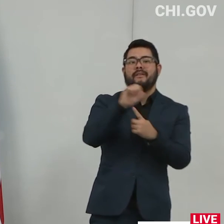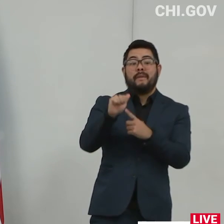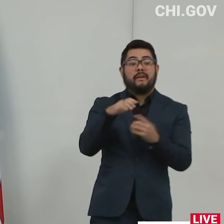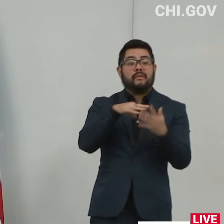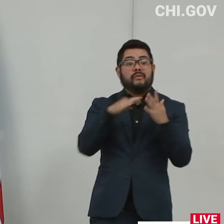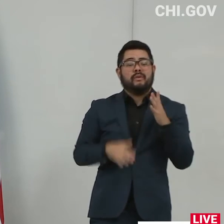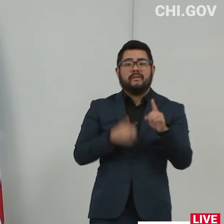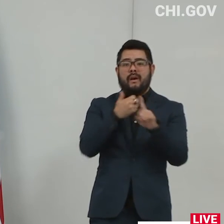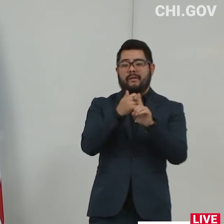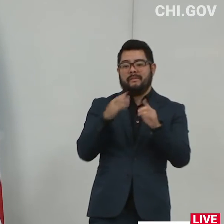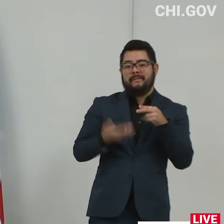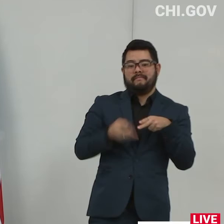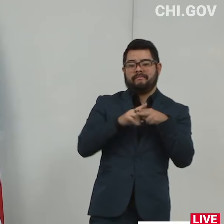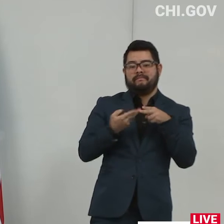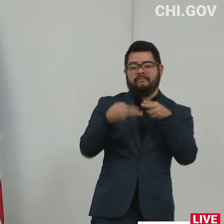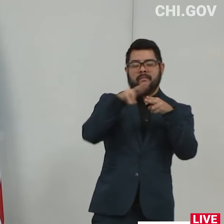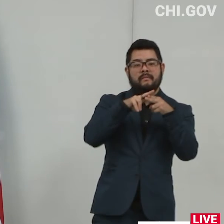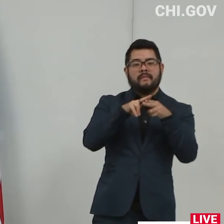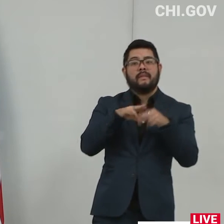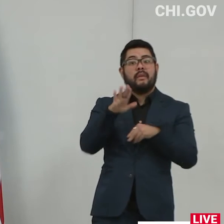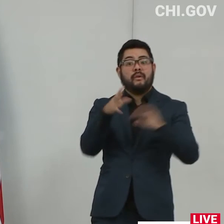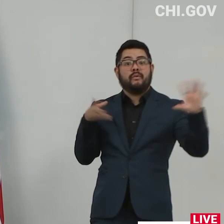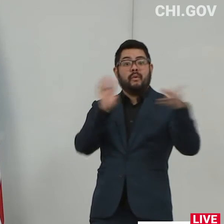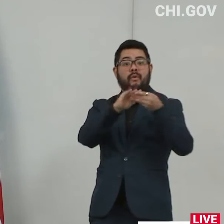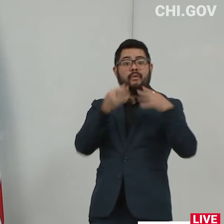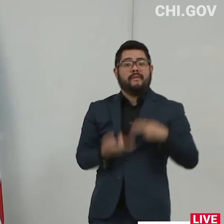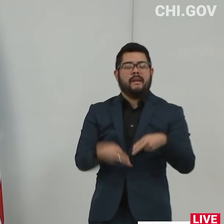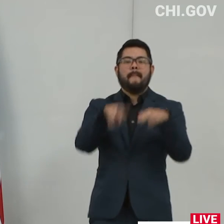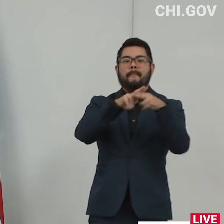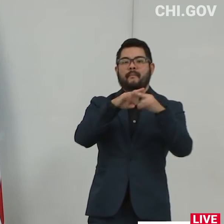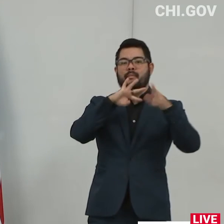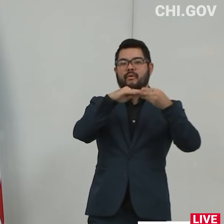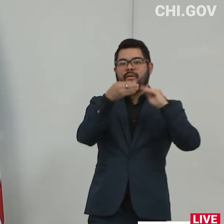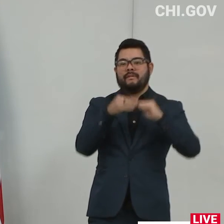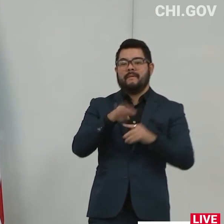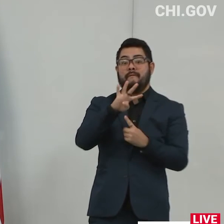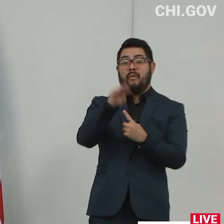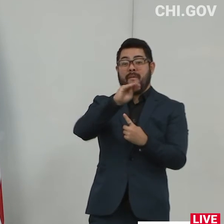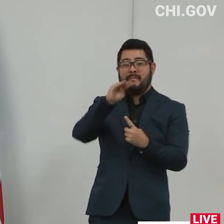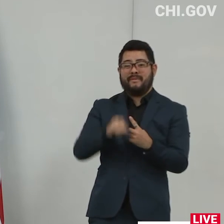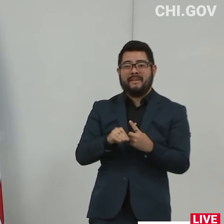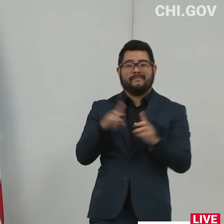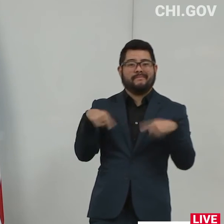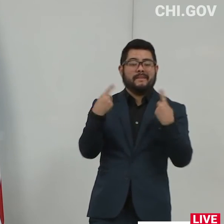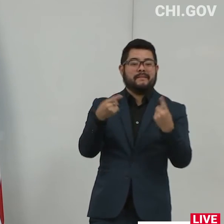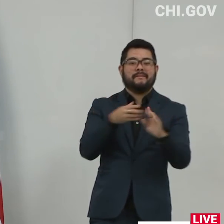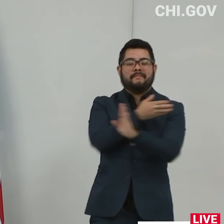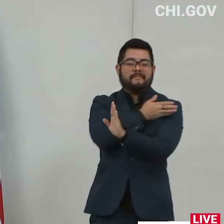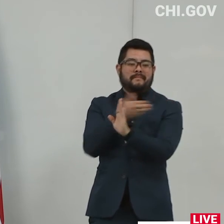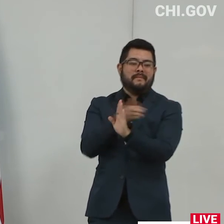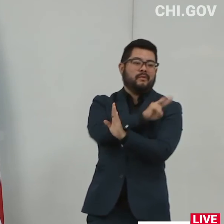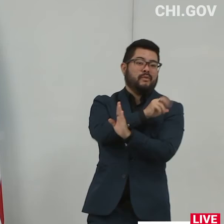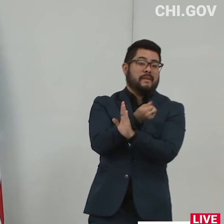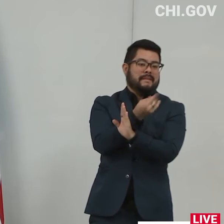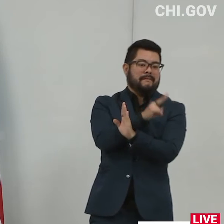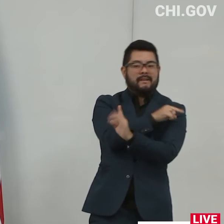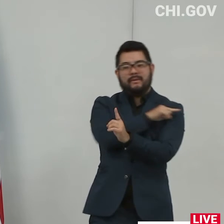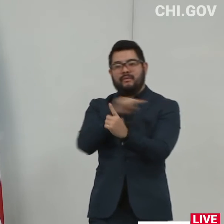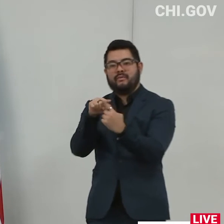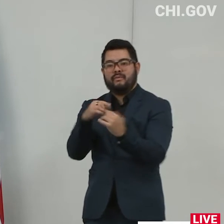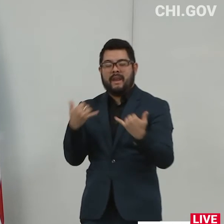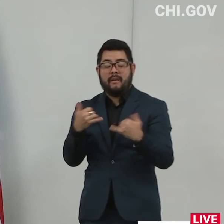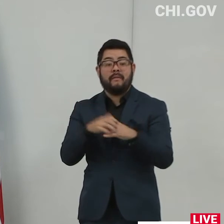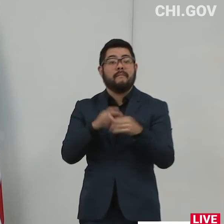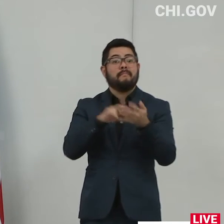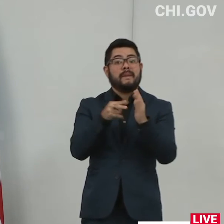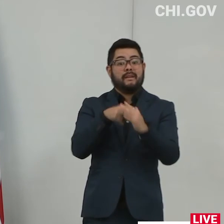also been on the rise, have increased their graduation rates by 4 percentage points since 2017, which is the